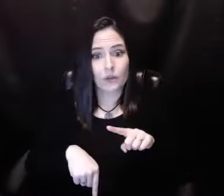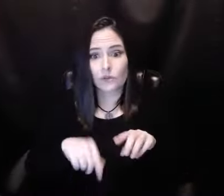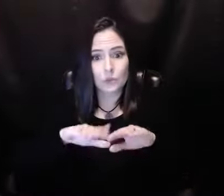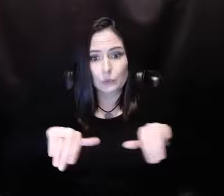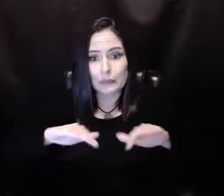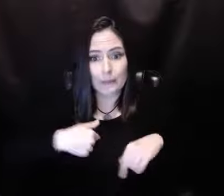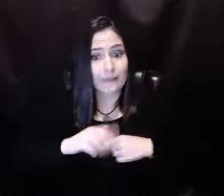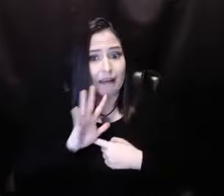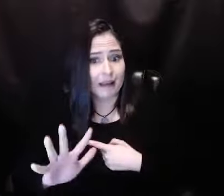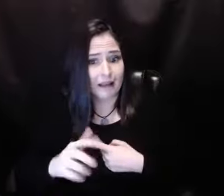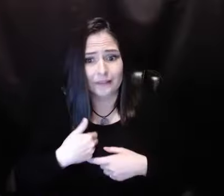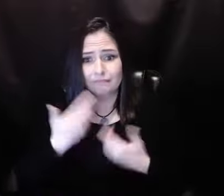only 5.